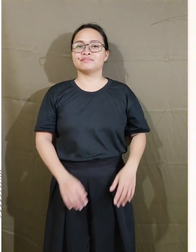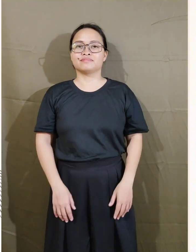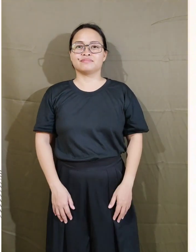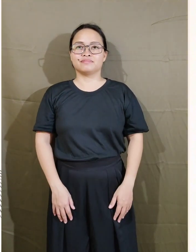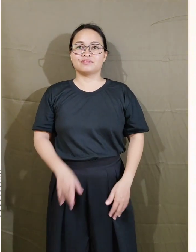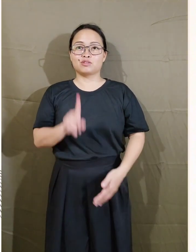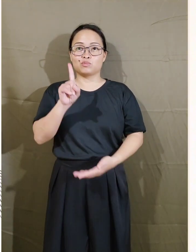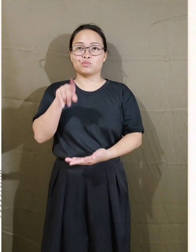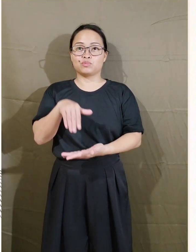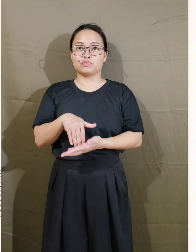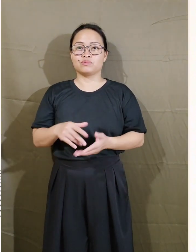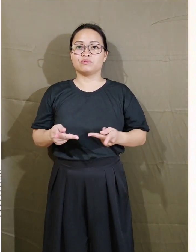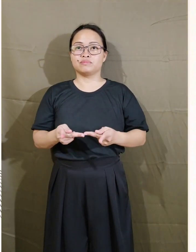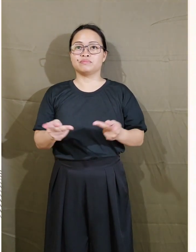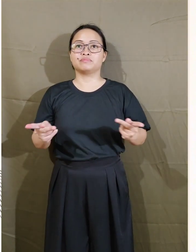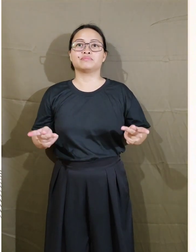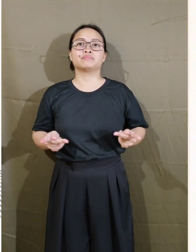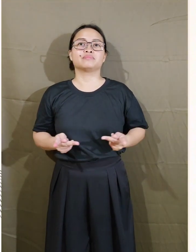Next,